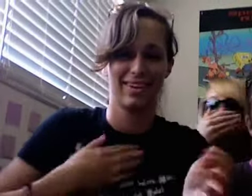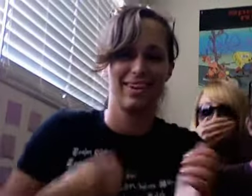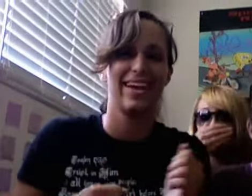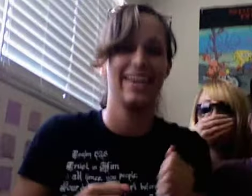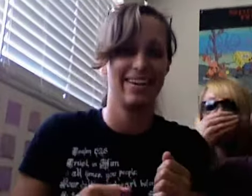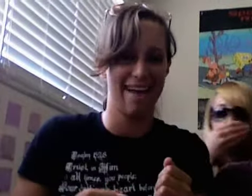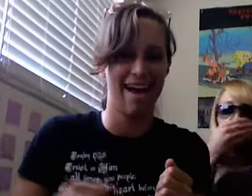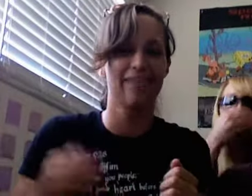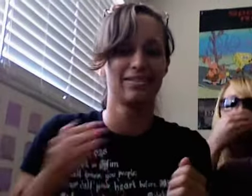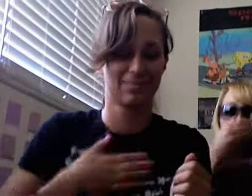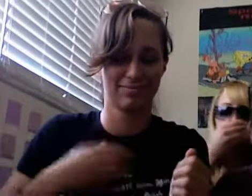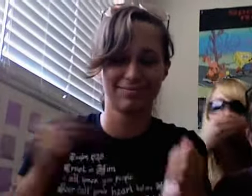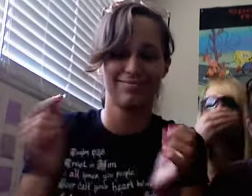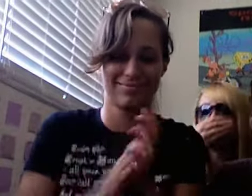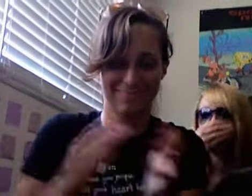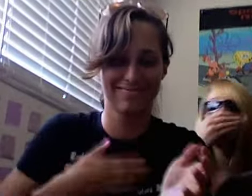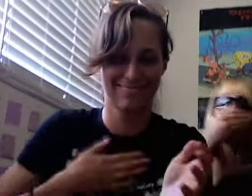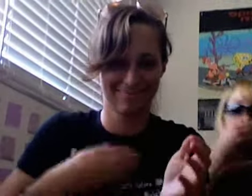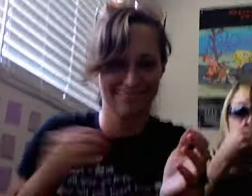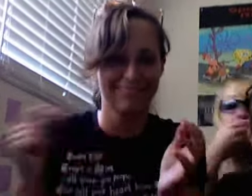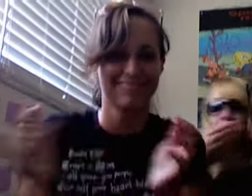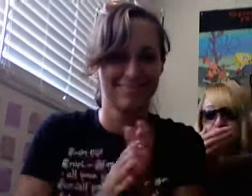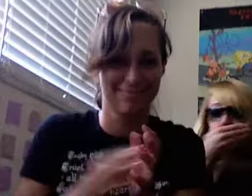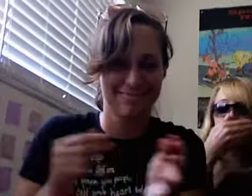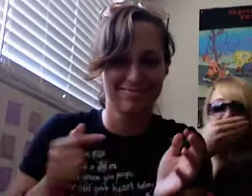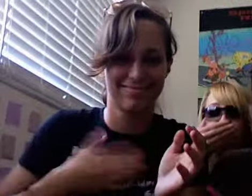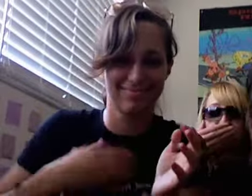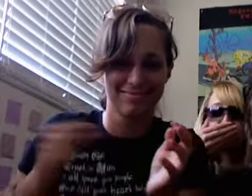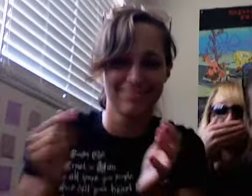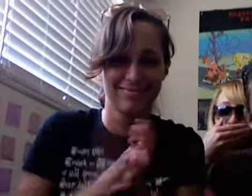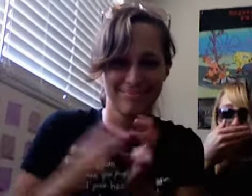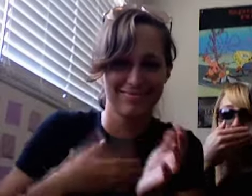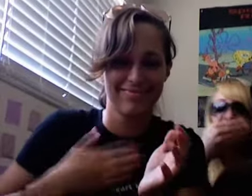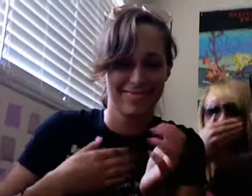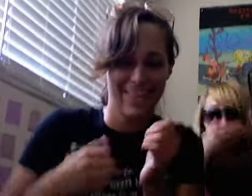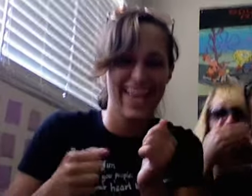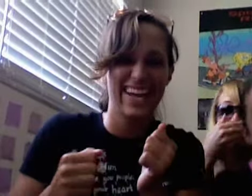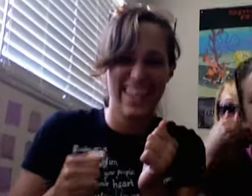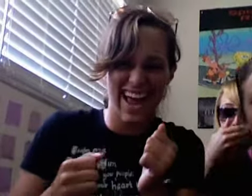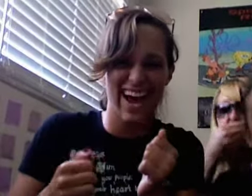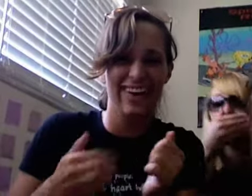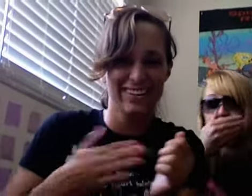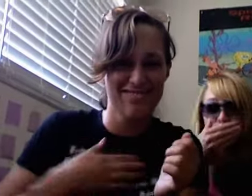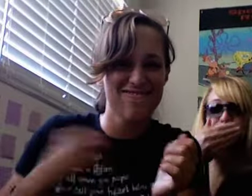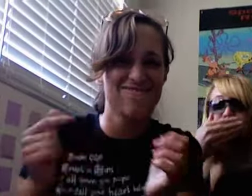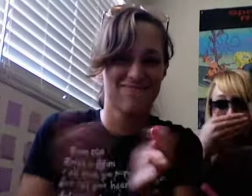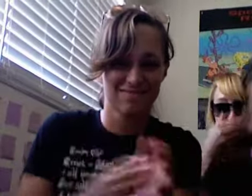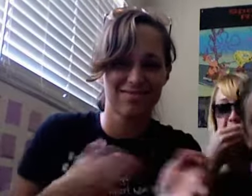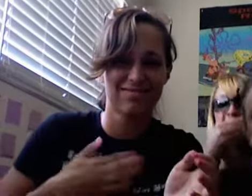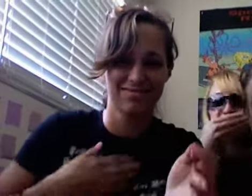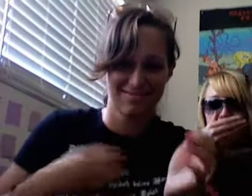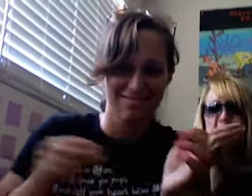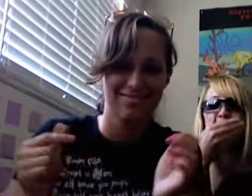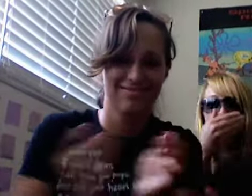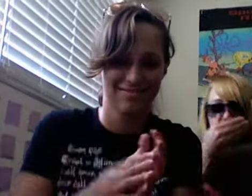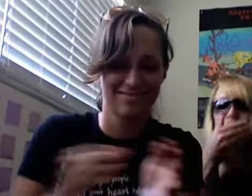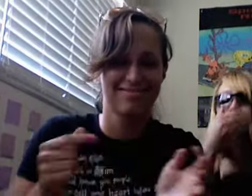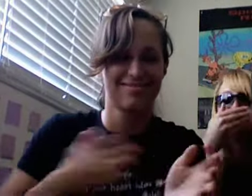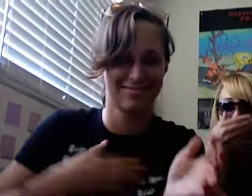I need a double, double animal style Cut the lettuce and double the mild Sauce on the bun and don't forget the cheese Pretty,